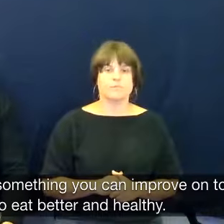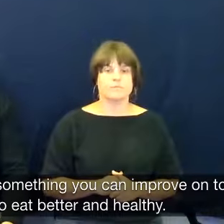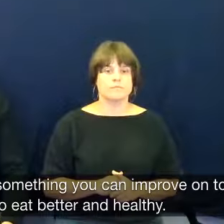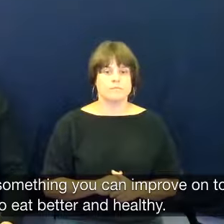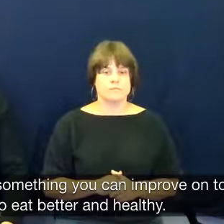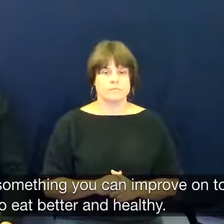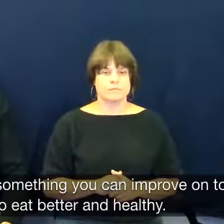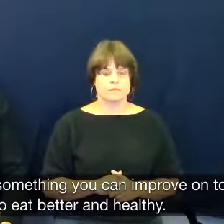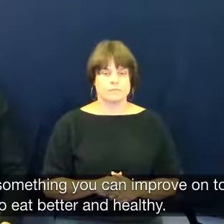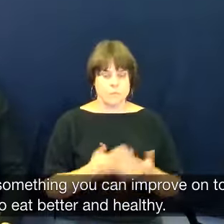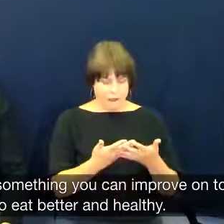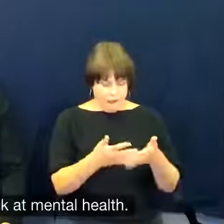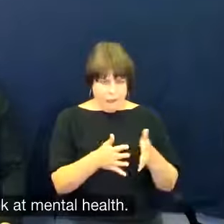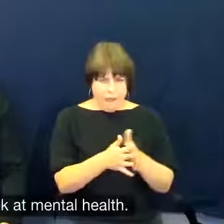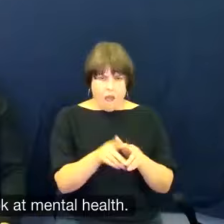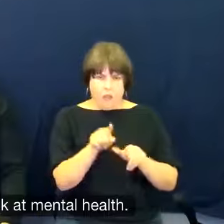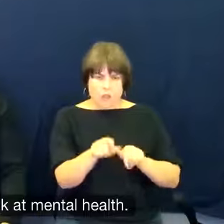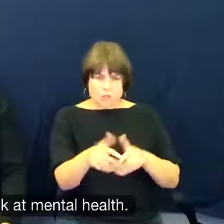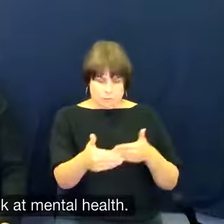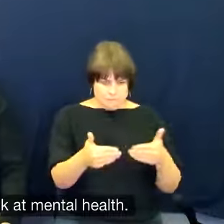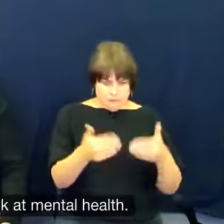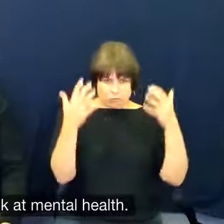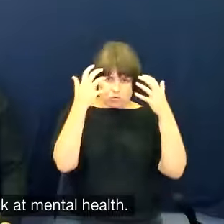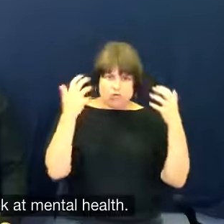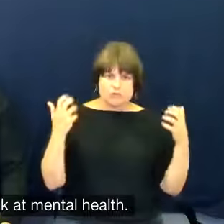So how do we manage stress?